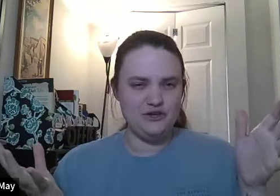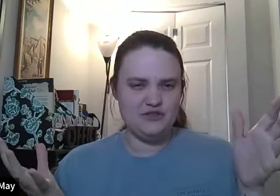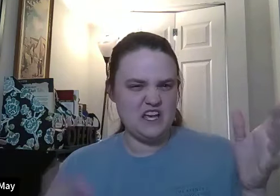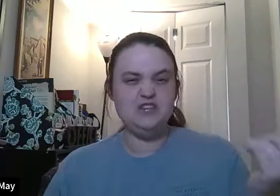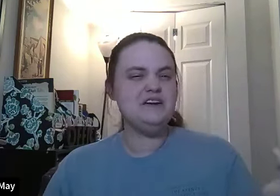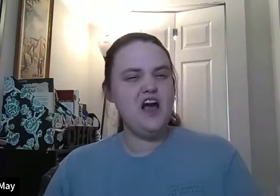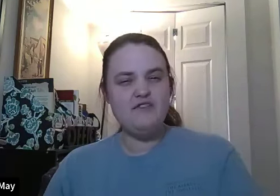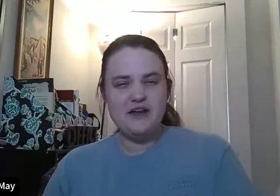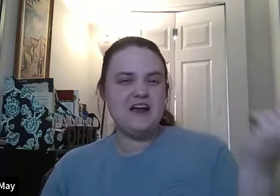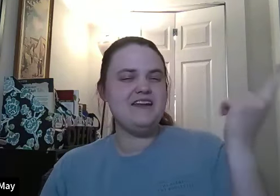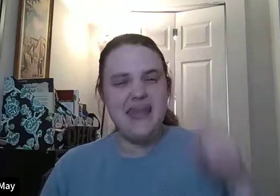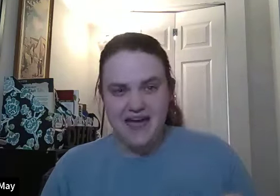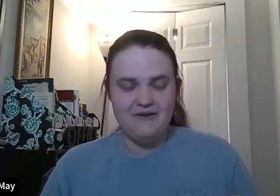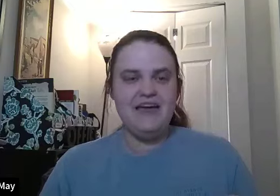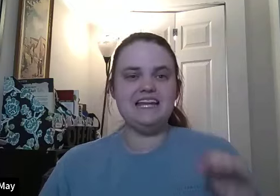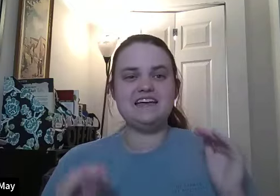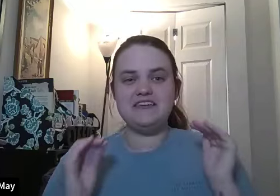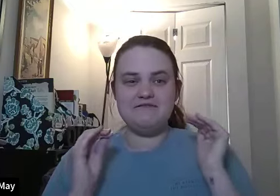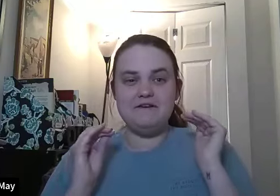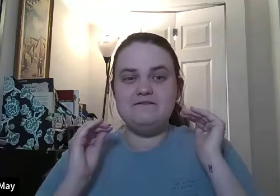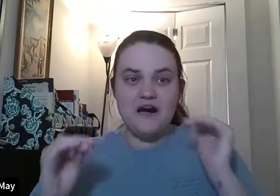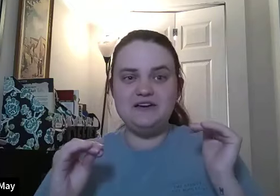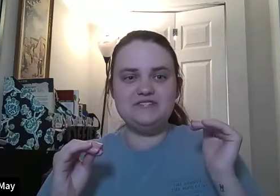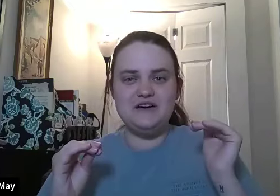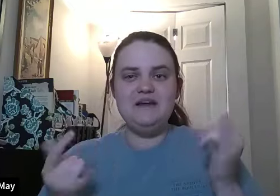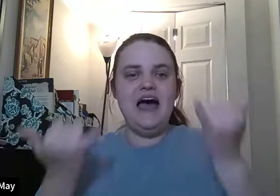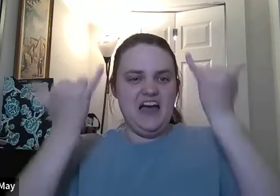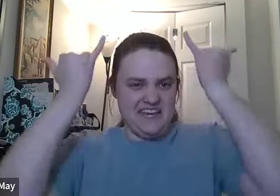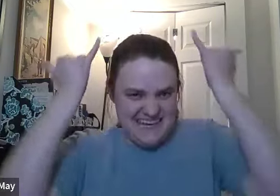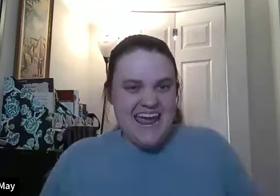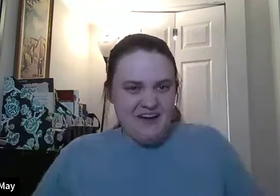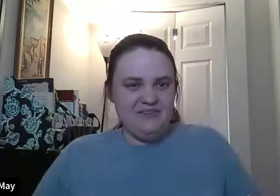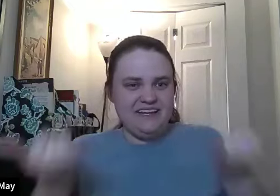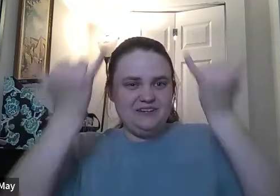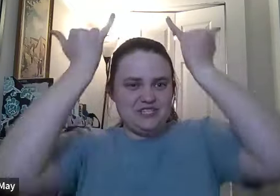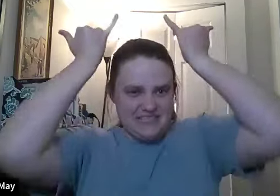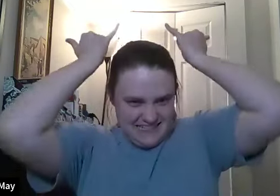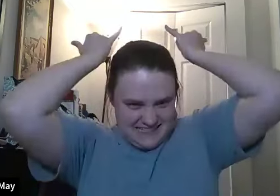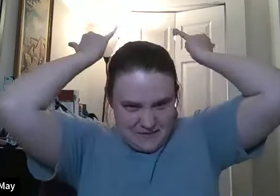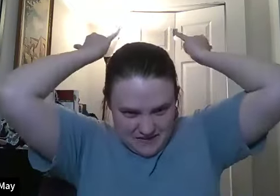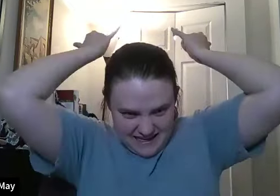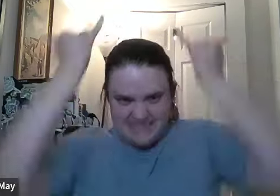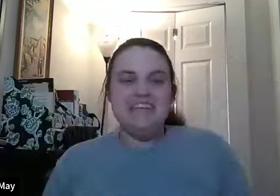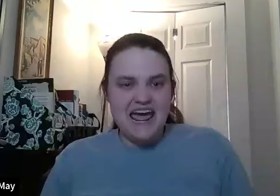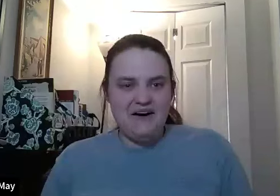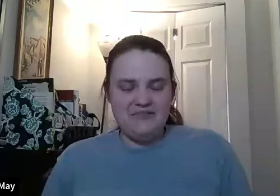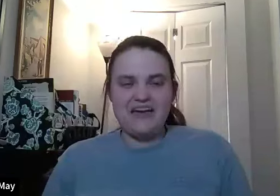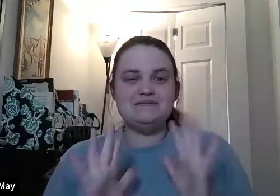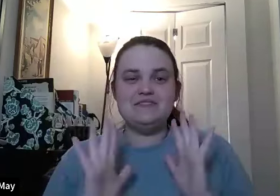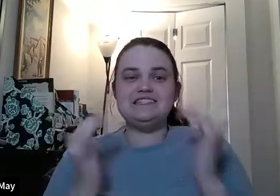they're like, you get over here now. And it's got like that very final tone. I think now, like you just like, it's slamming, like it's now. That's the